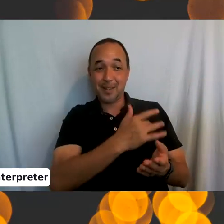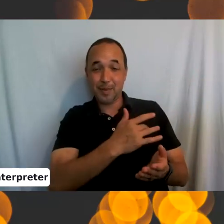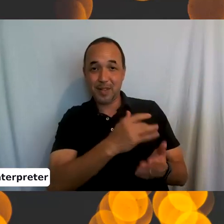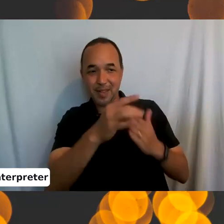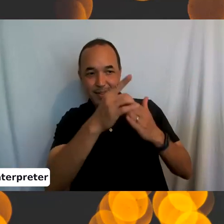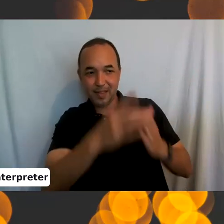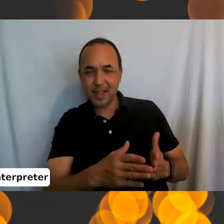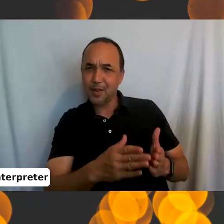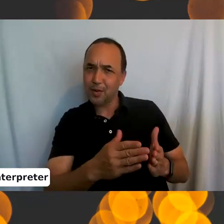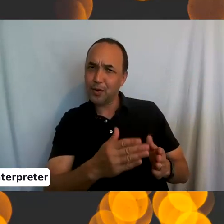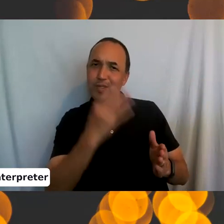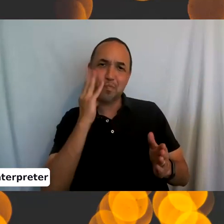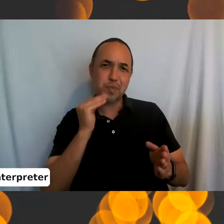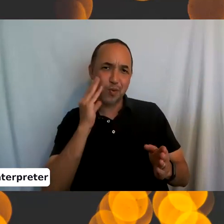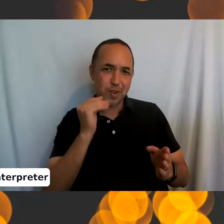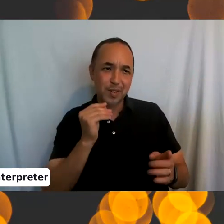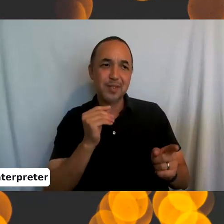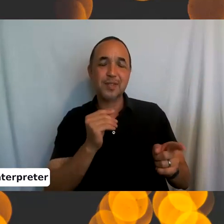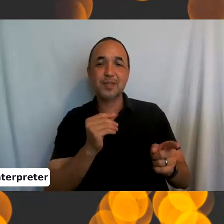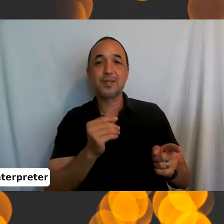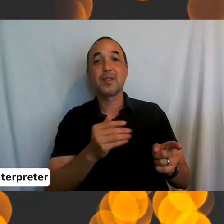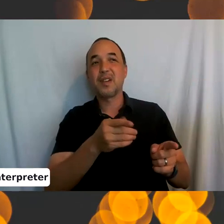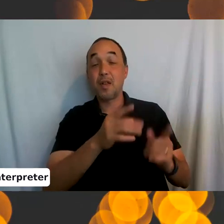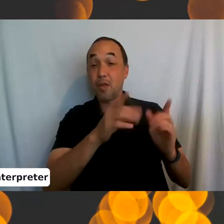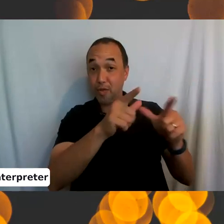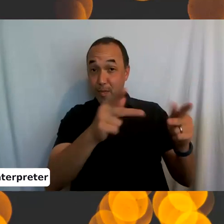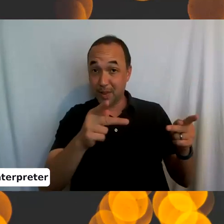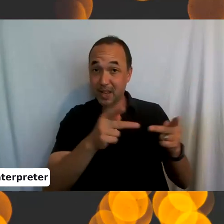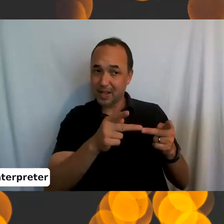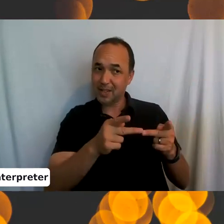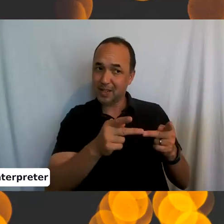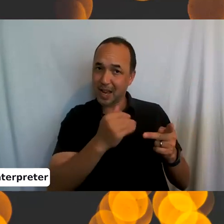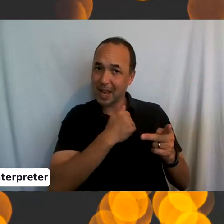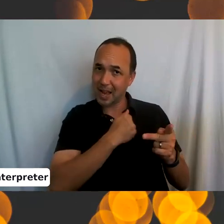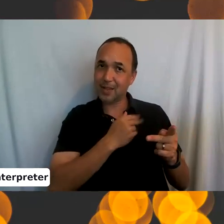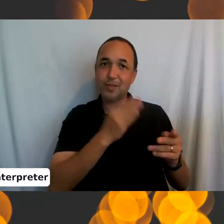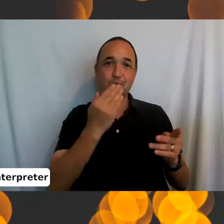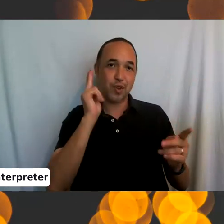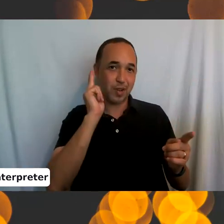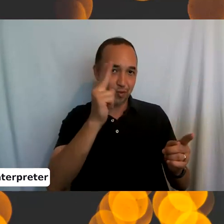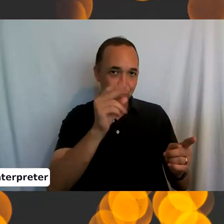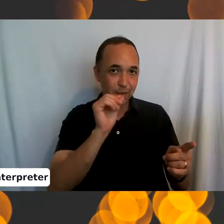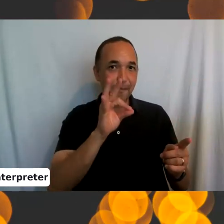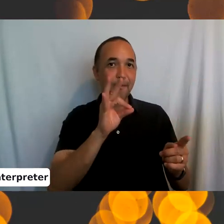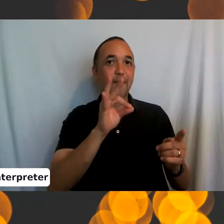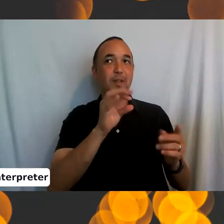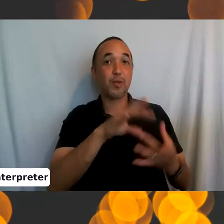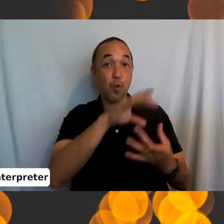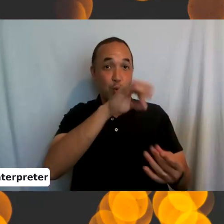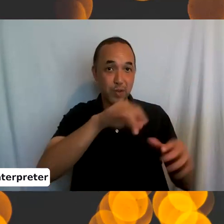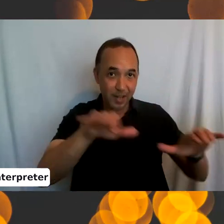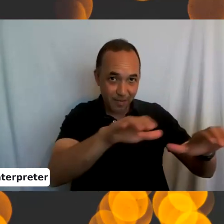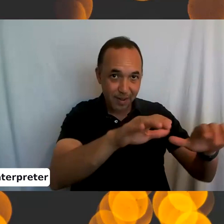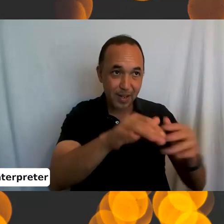in a well-known location with documented activity. A lot of times the history is already there for you, or, you know,